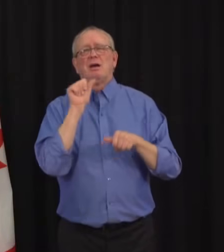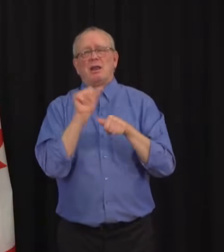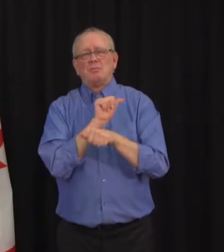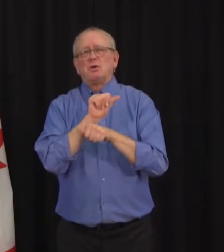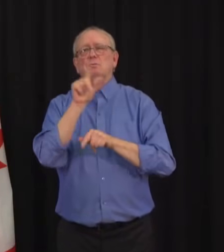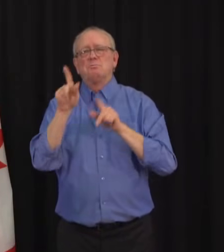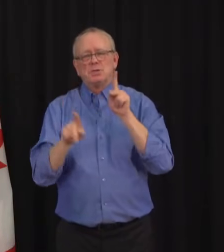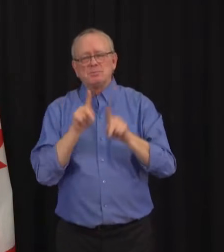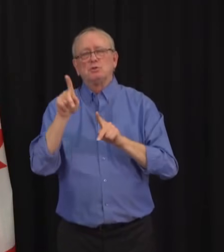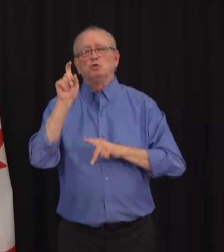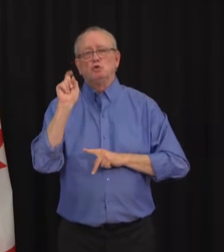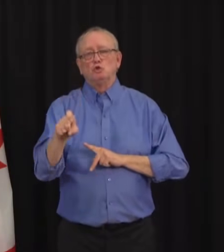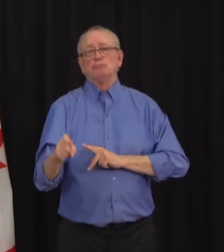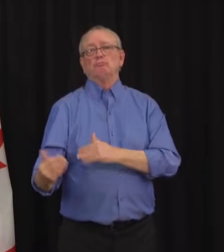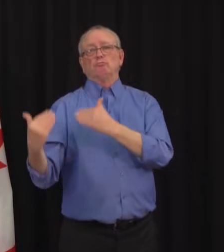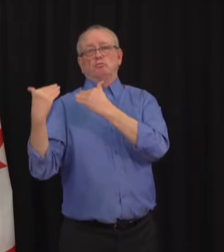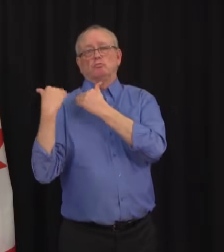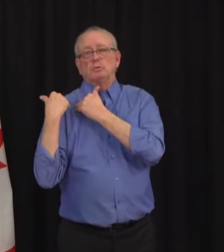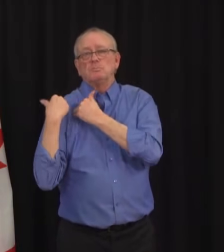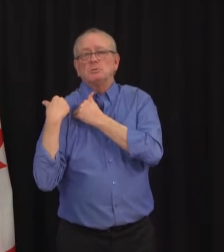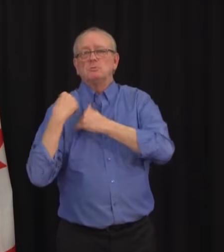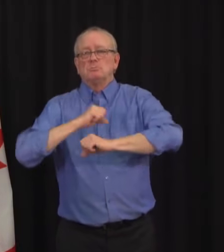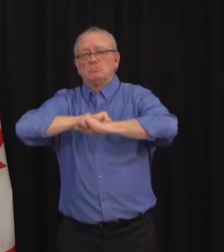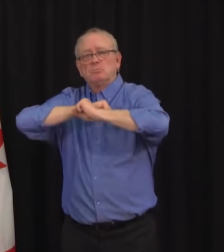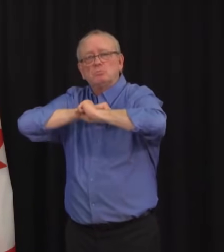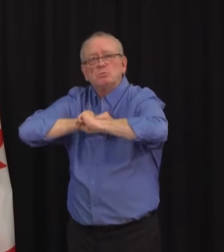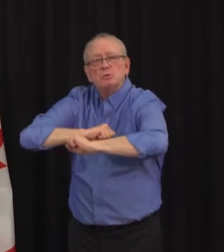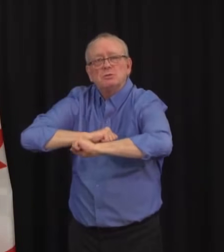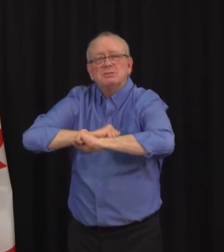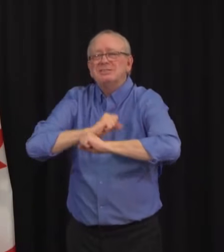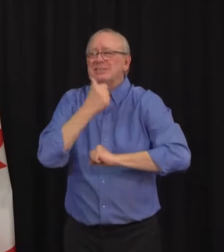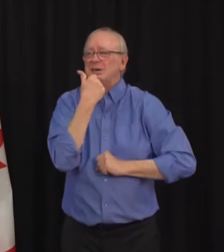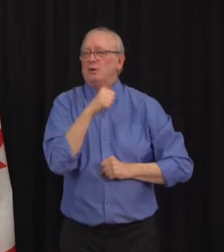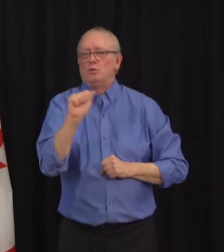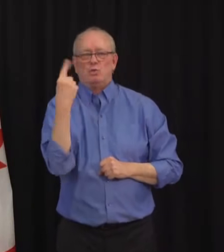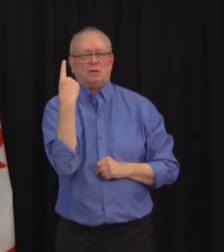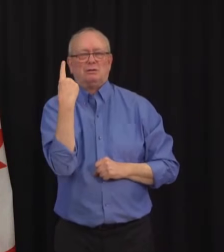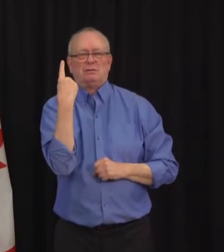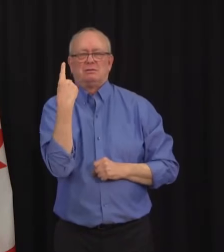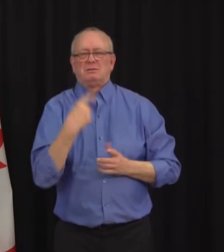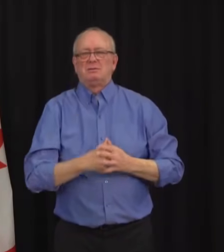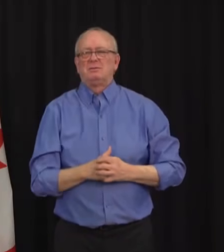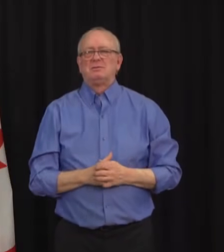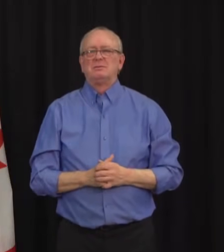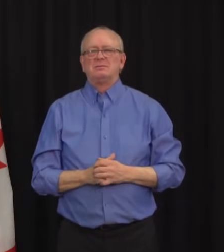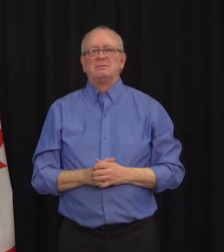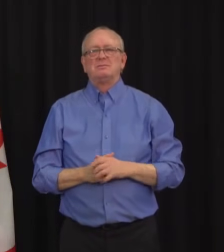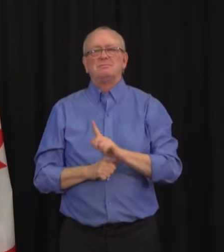society. All right, Operator, could you put through the final question, please?